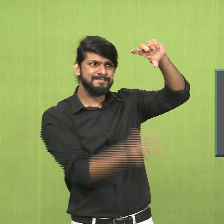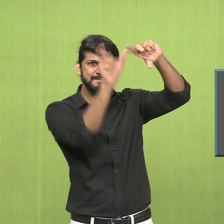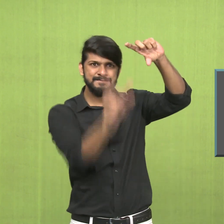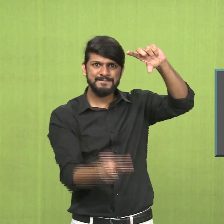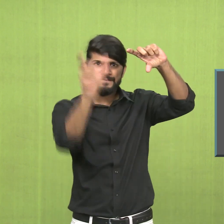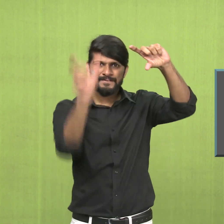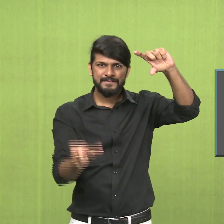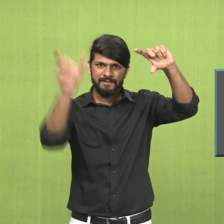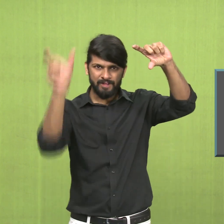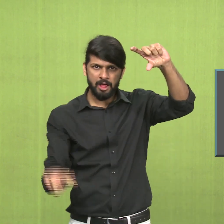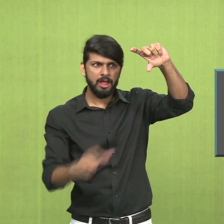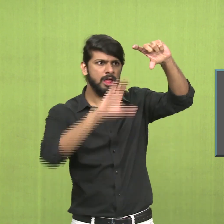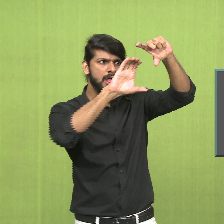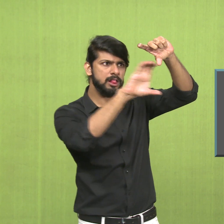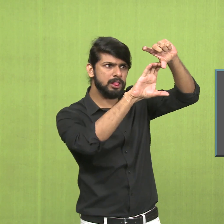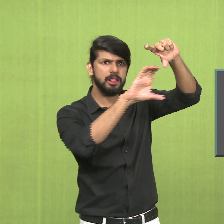Panel, as seen in the picture,